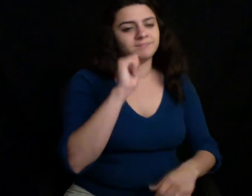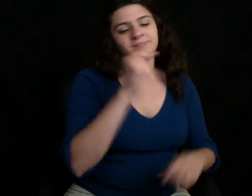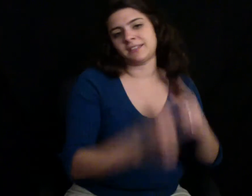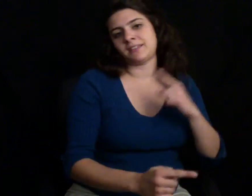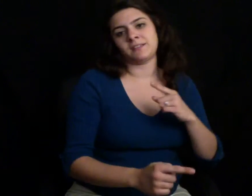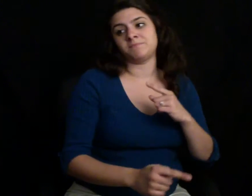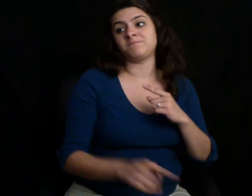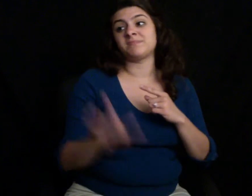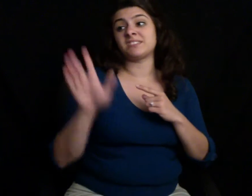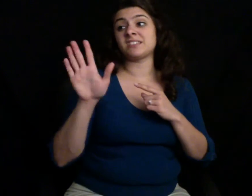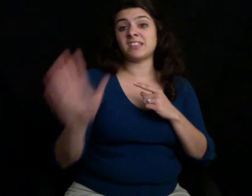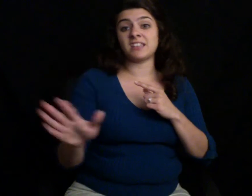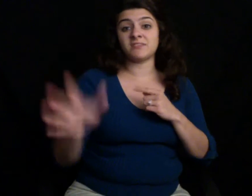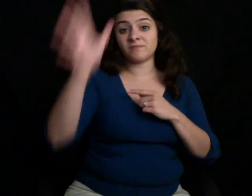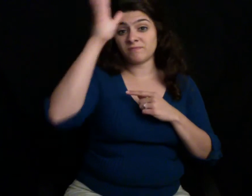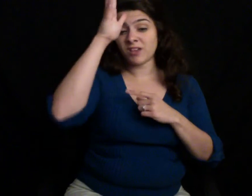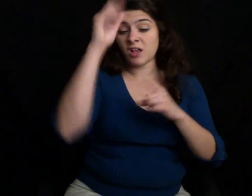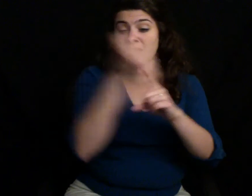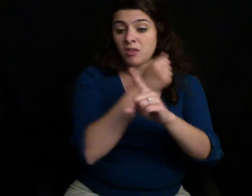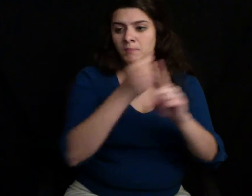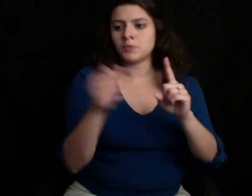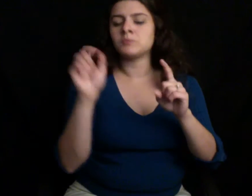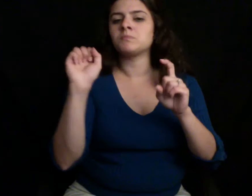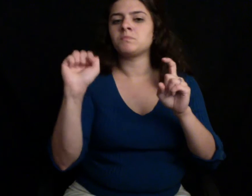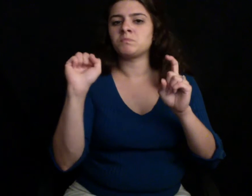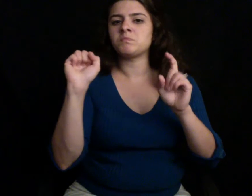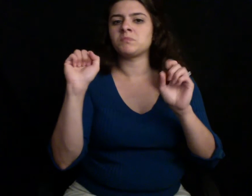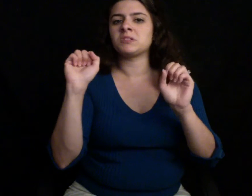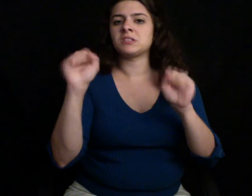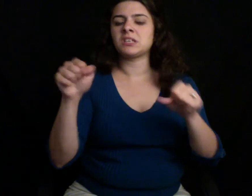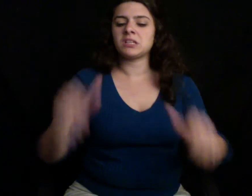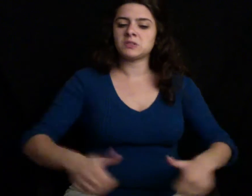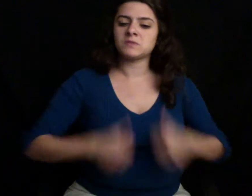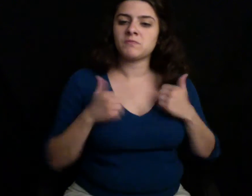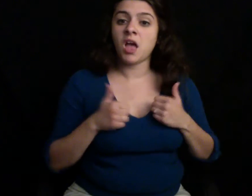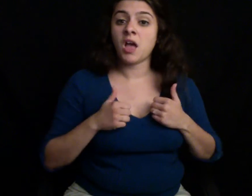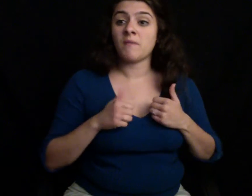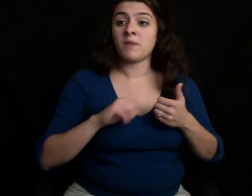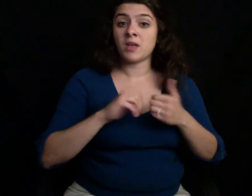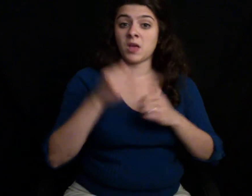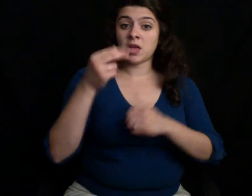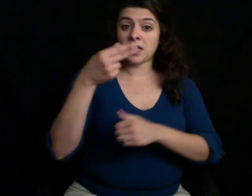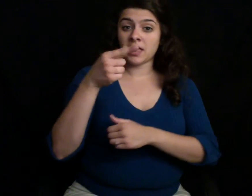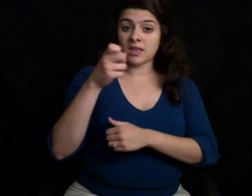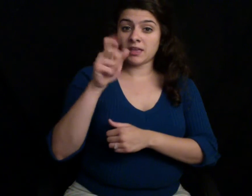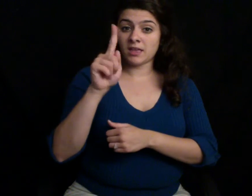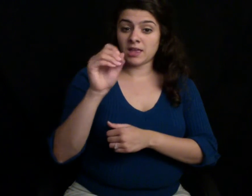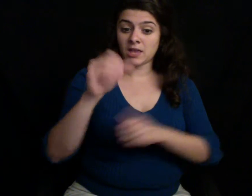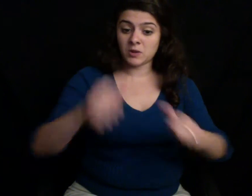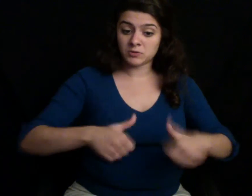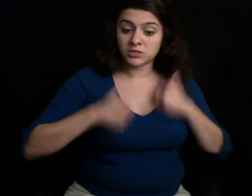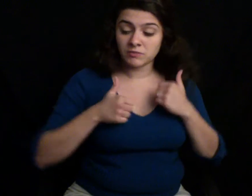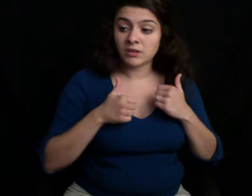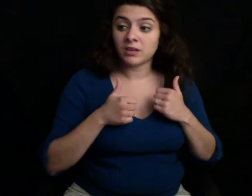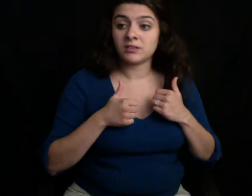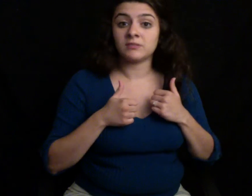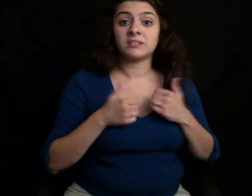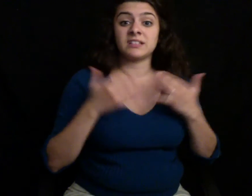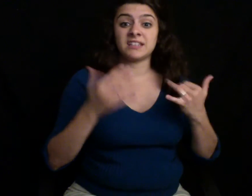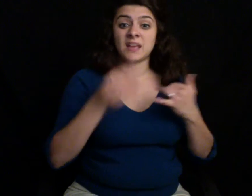father at home, the struggle of getting out of the projects, and even homelessness. The future was finally starting to look bright for Daystorm, and others